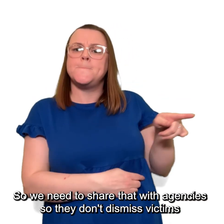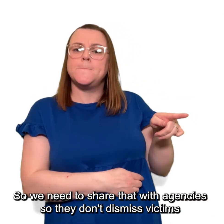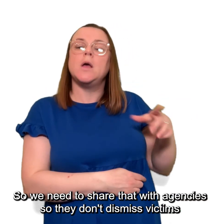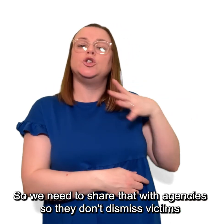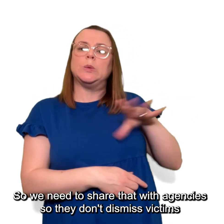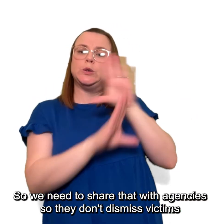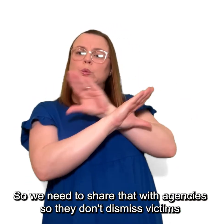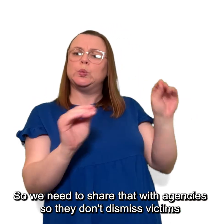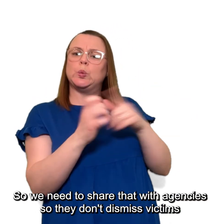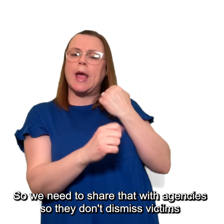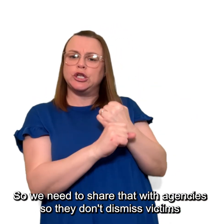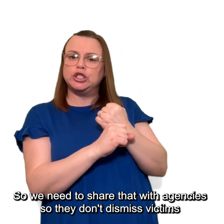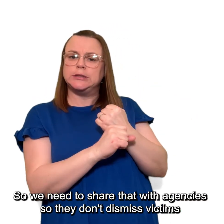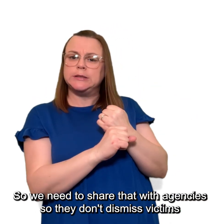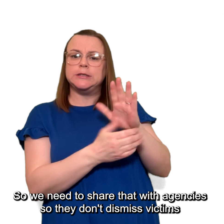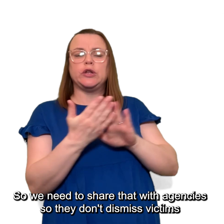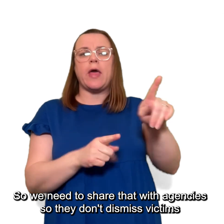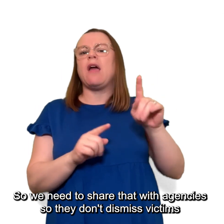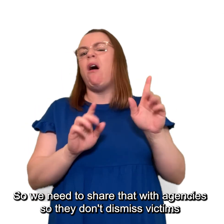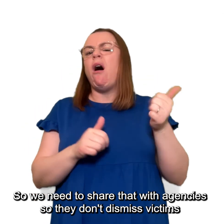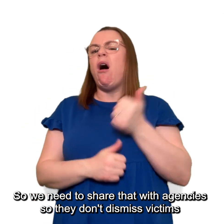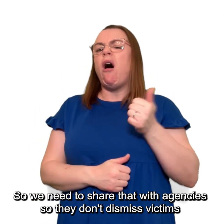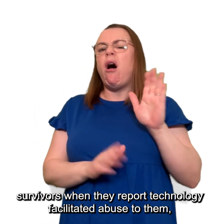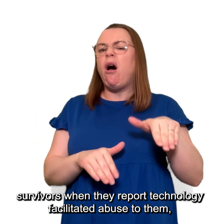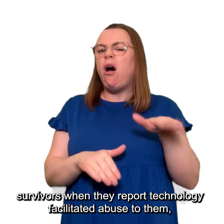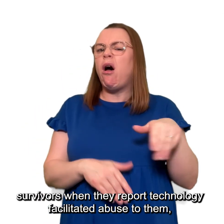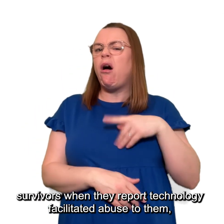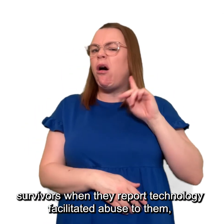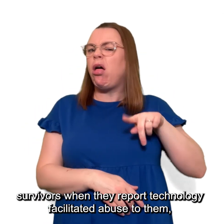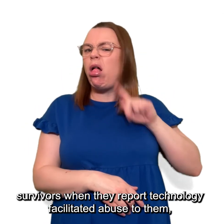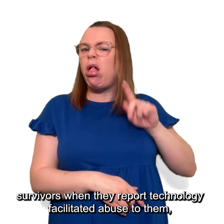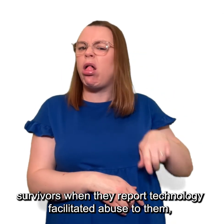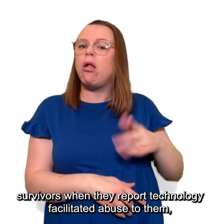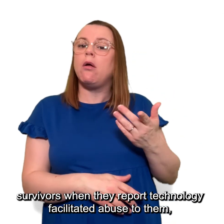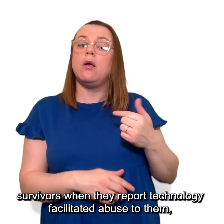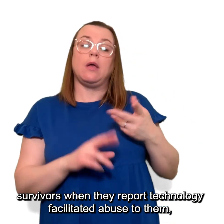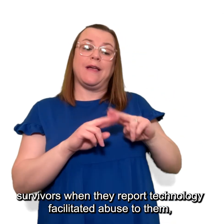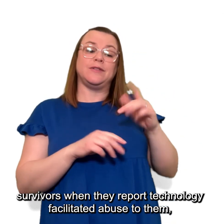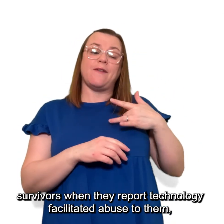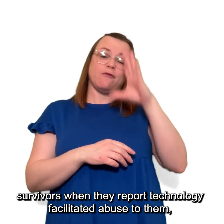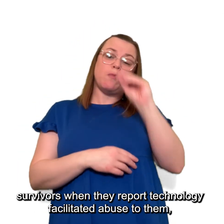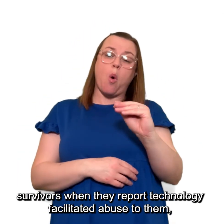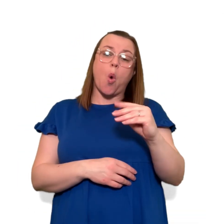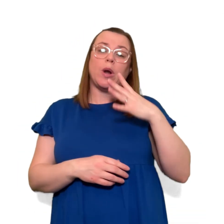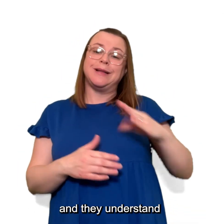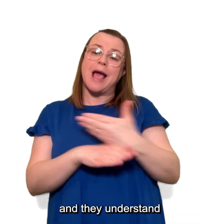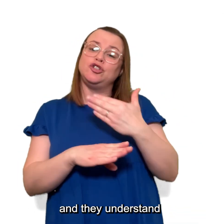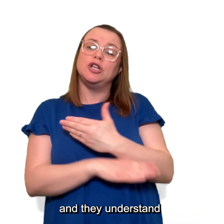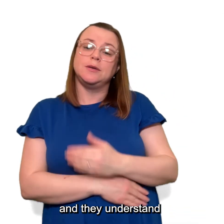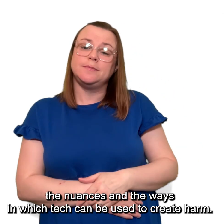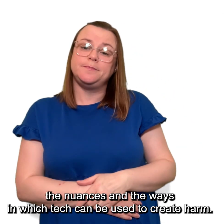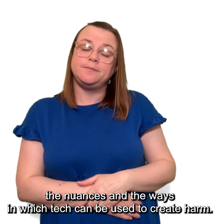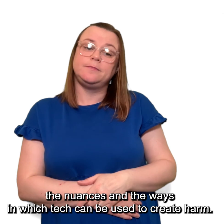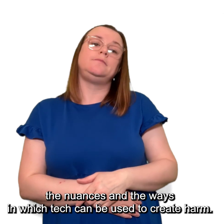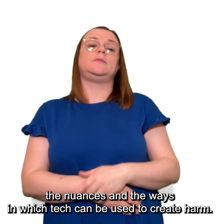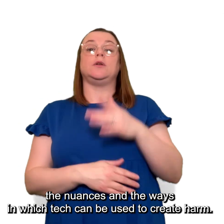to share that with agencies so they don't dismiss victim survivors when they report technology facilitated abuse to them, and they